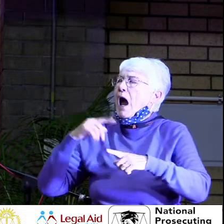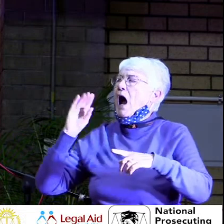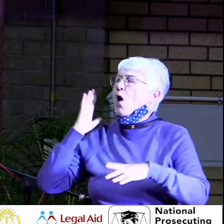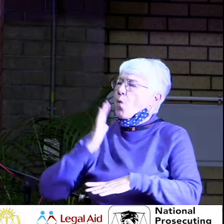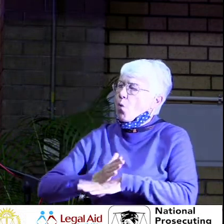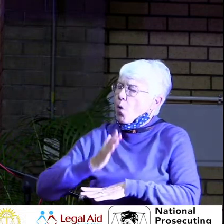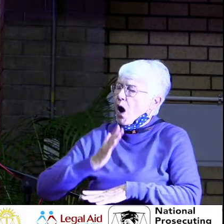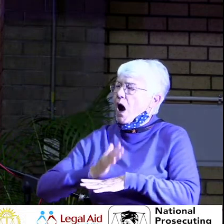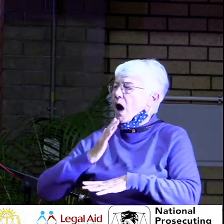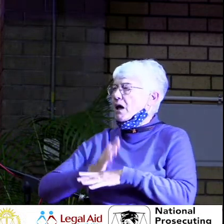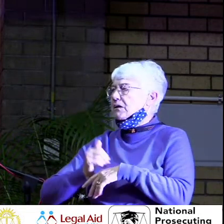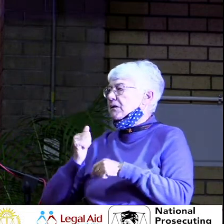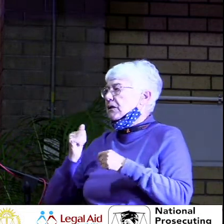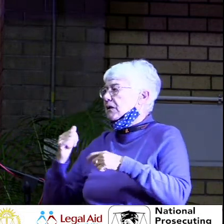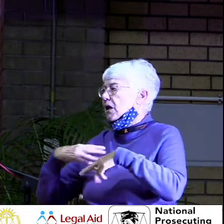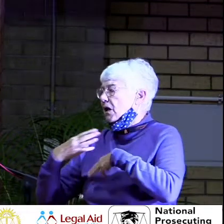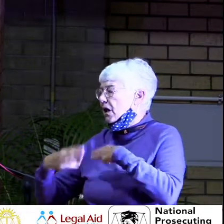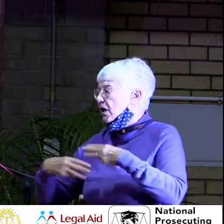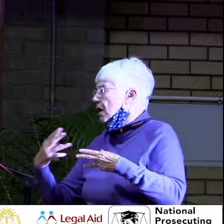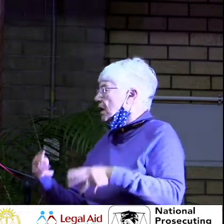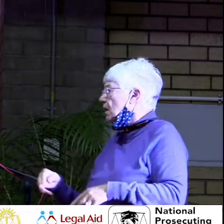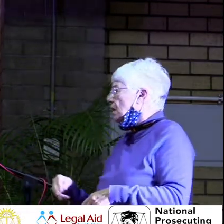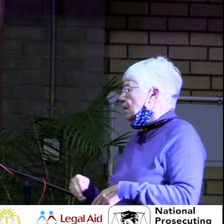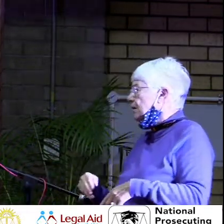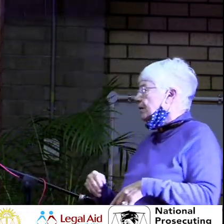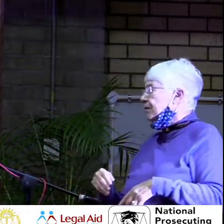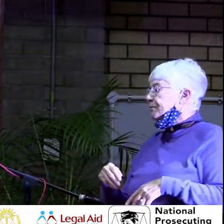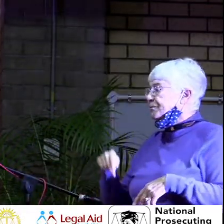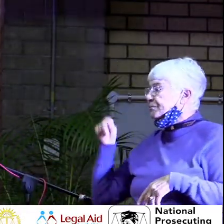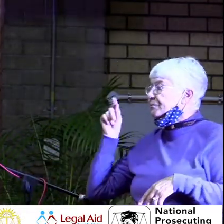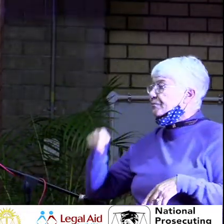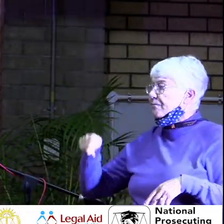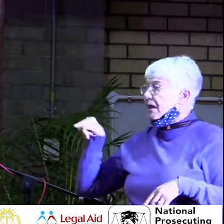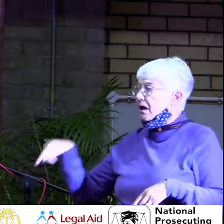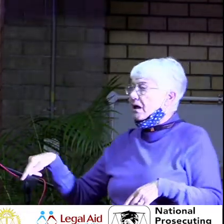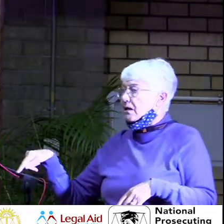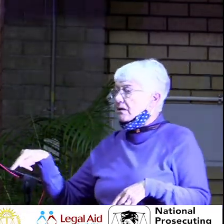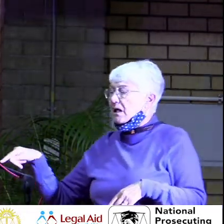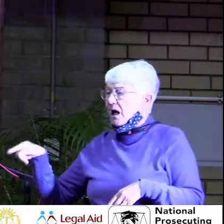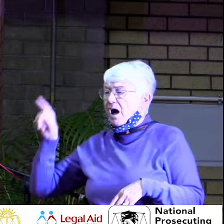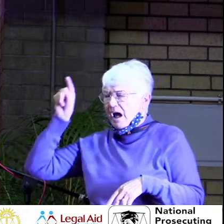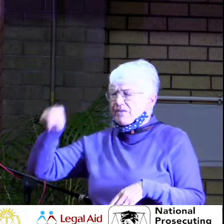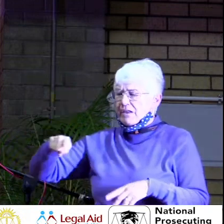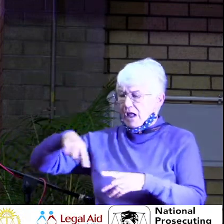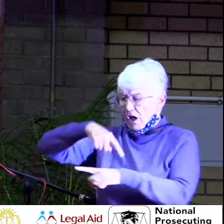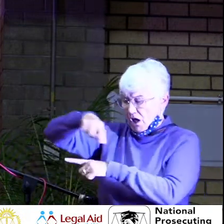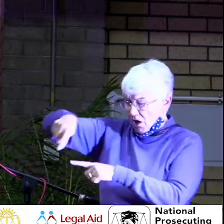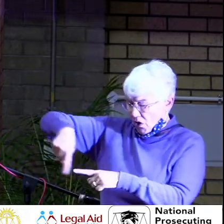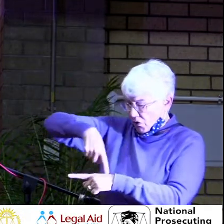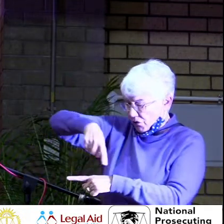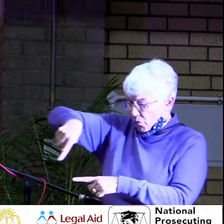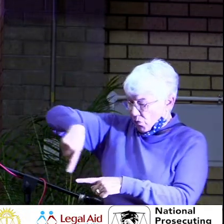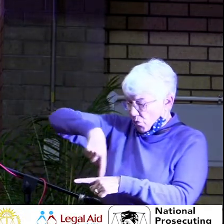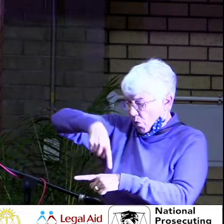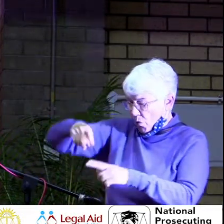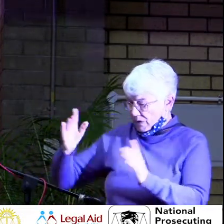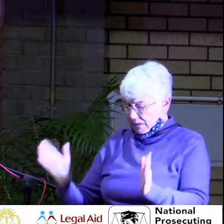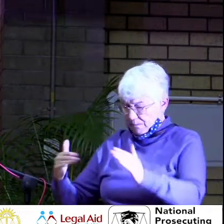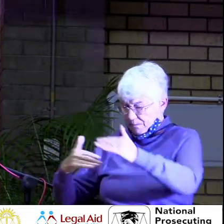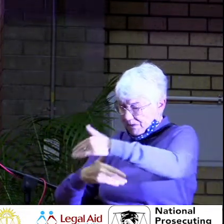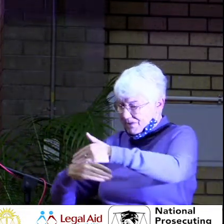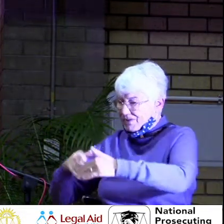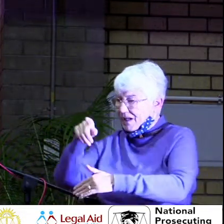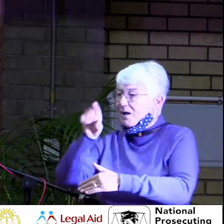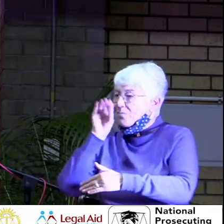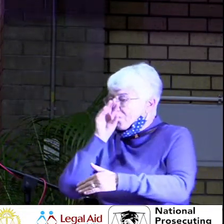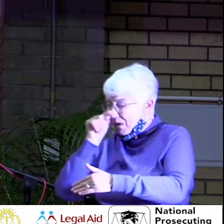should know, the recording machines were out of order for over 6 months.